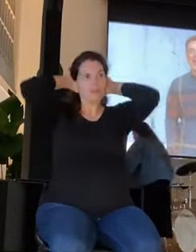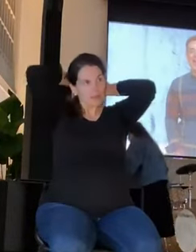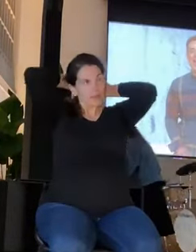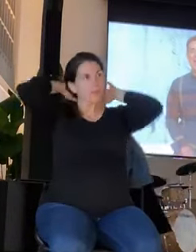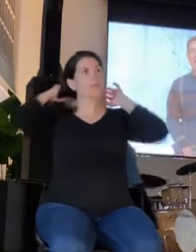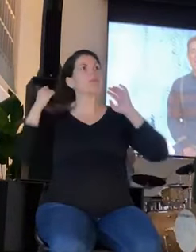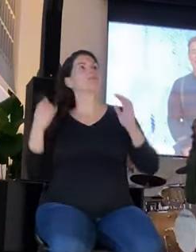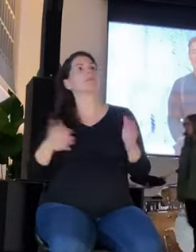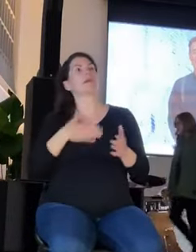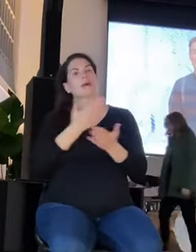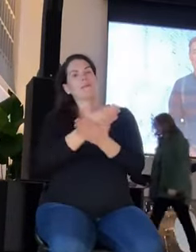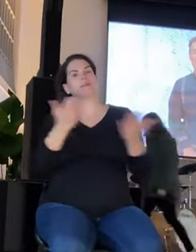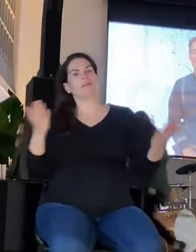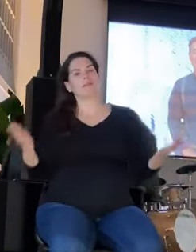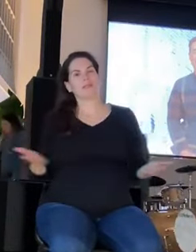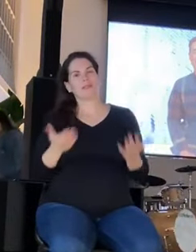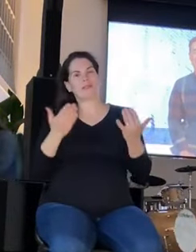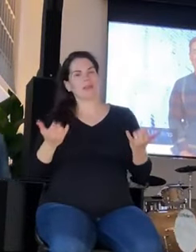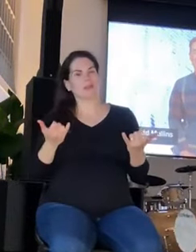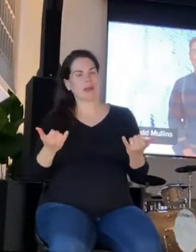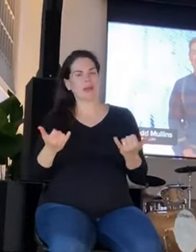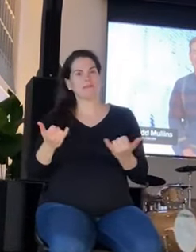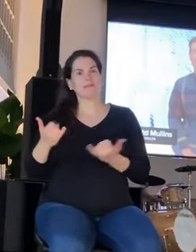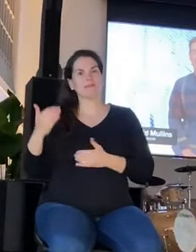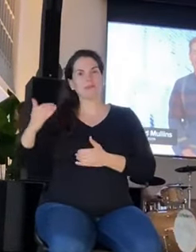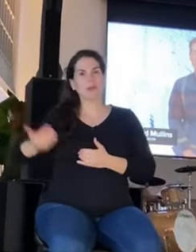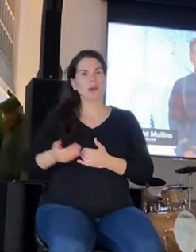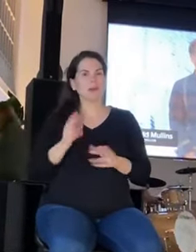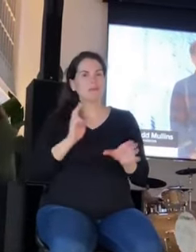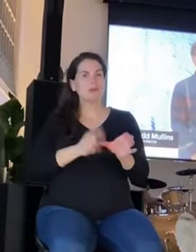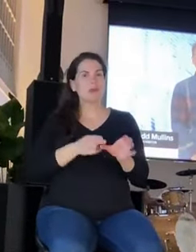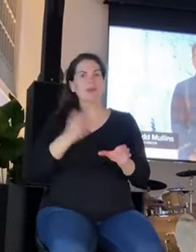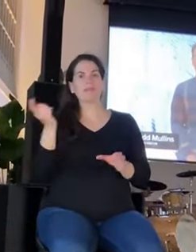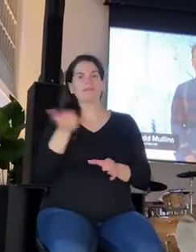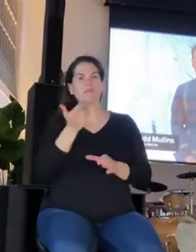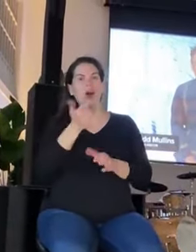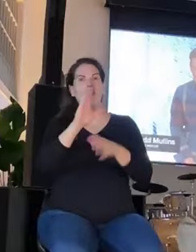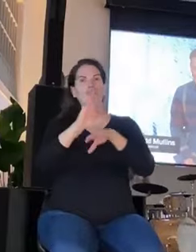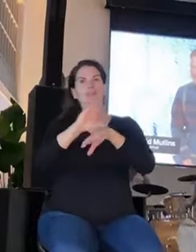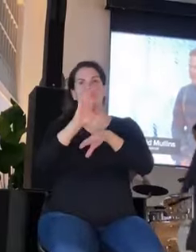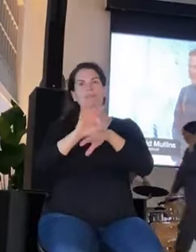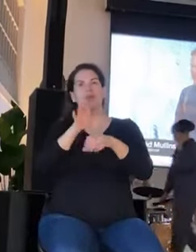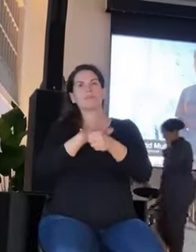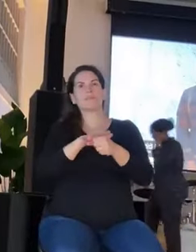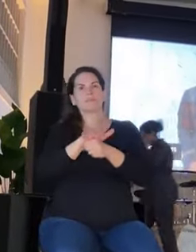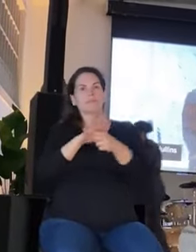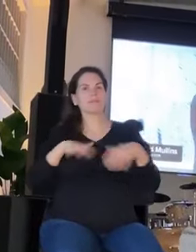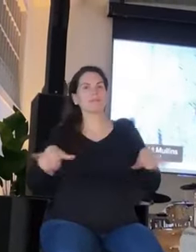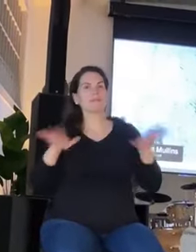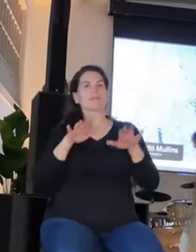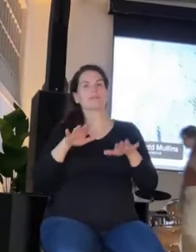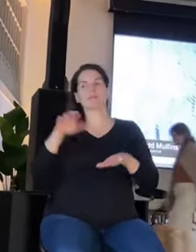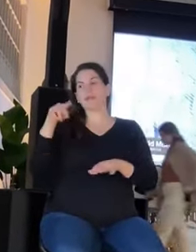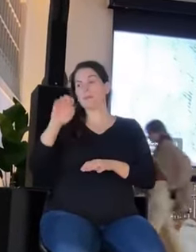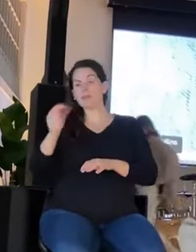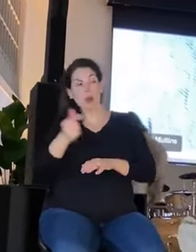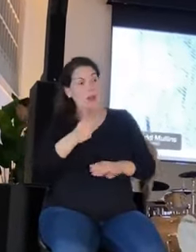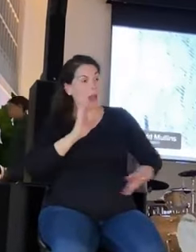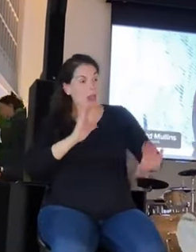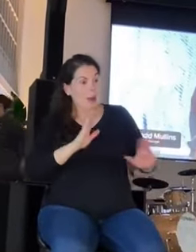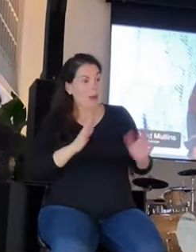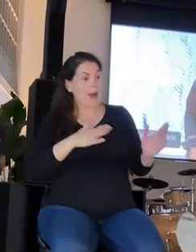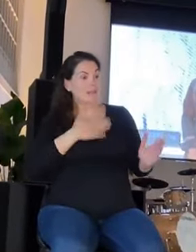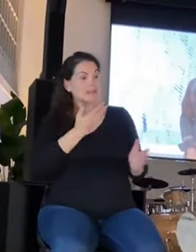It is so good to have you with us. Welcome to everybody joining us at all of our Christ Fellowship locations, over in your gardens. Good to have